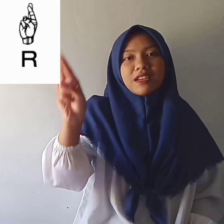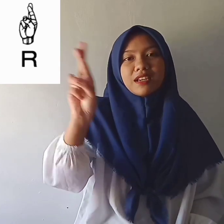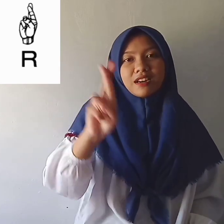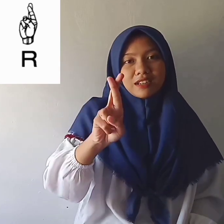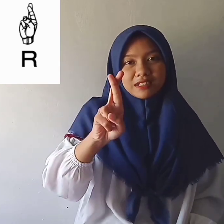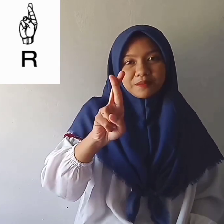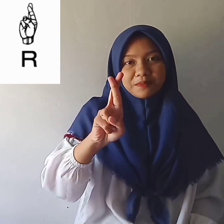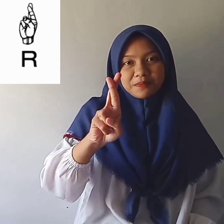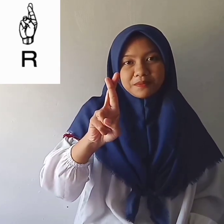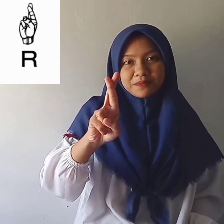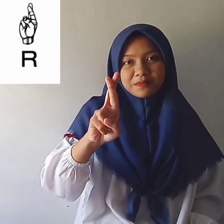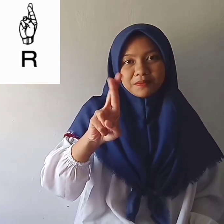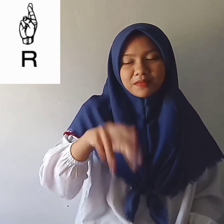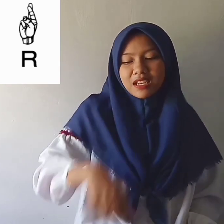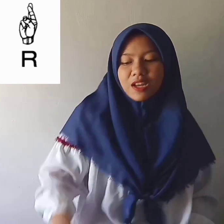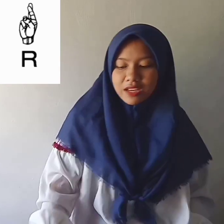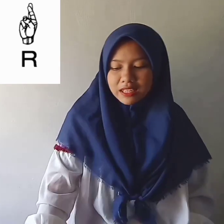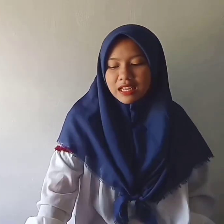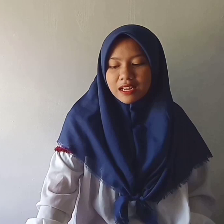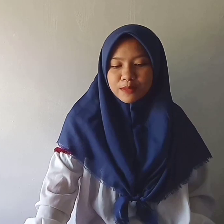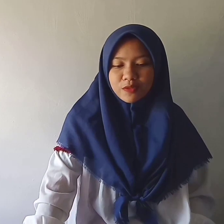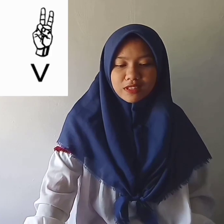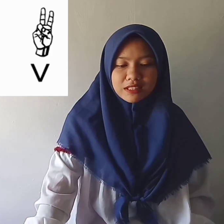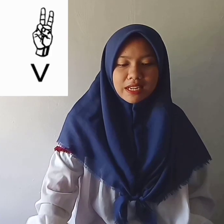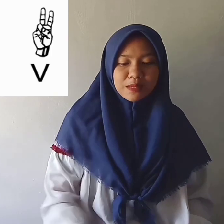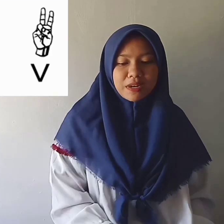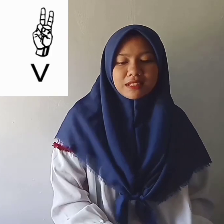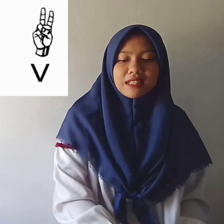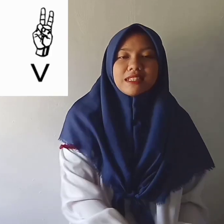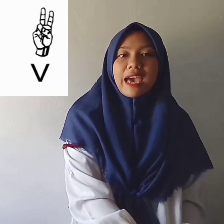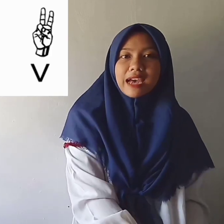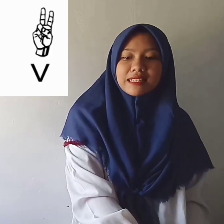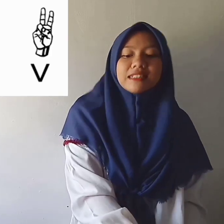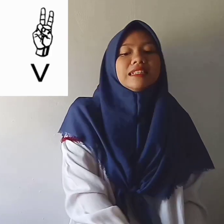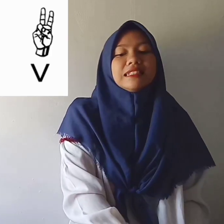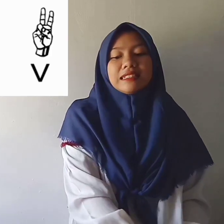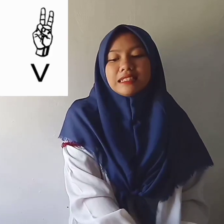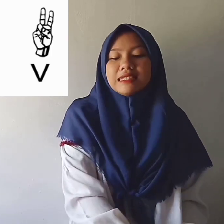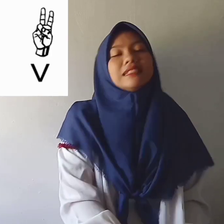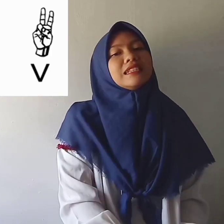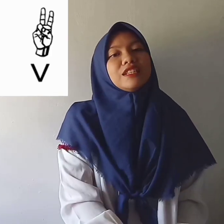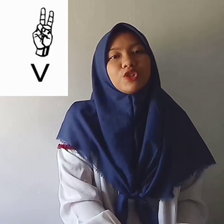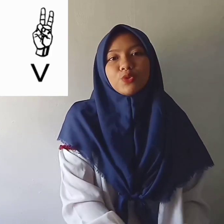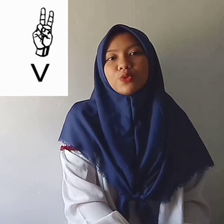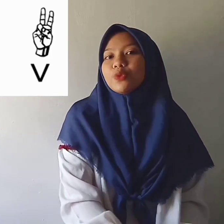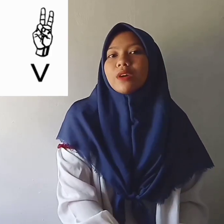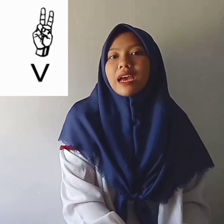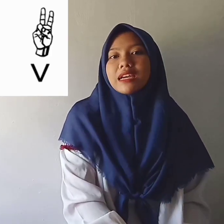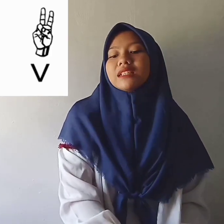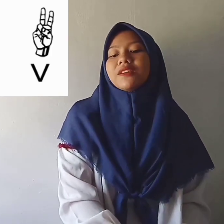and R. Okay, let's move on to the next part. That is S, T, U, and